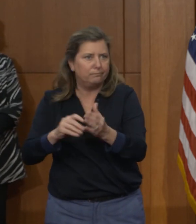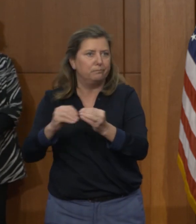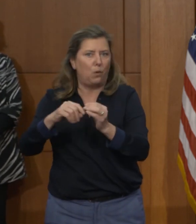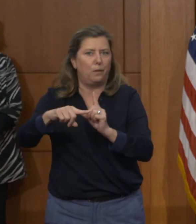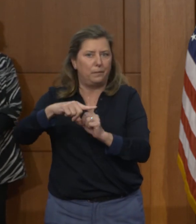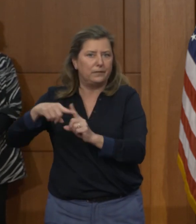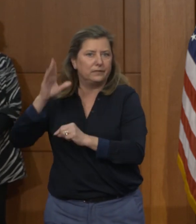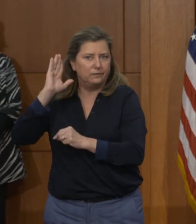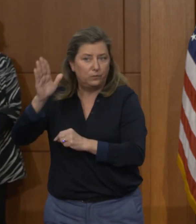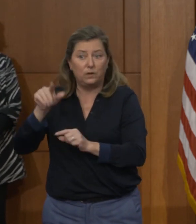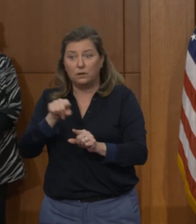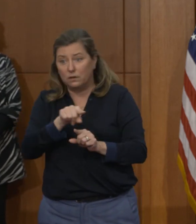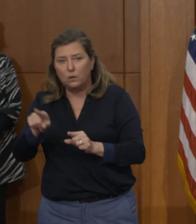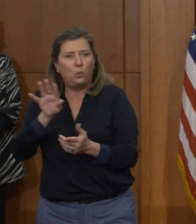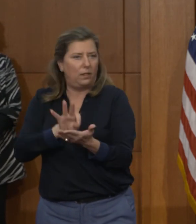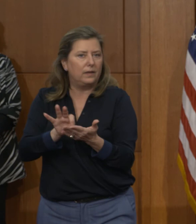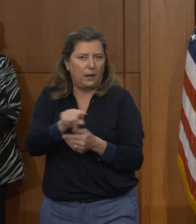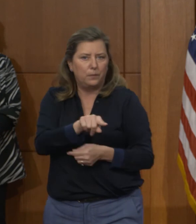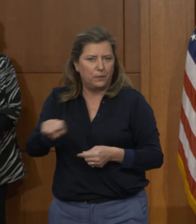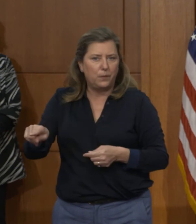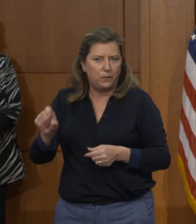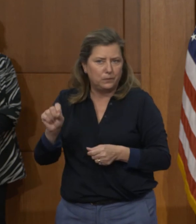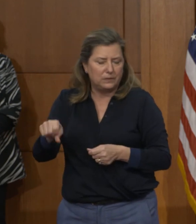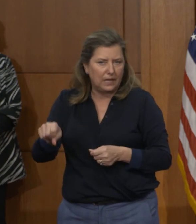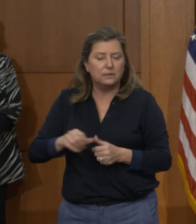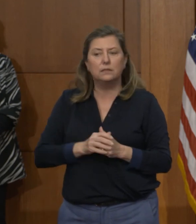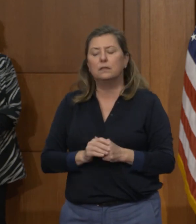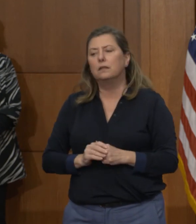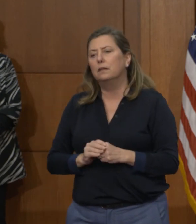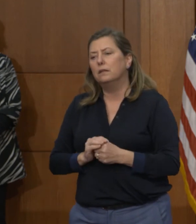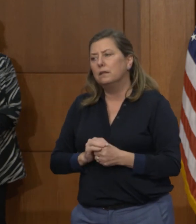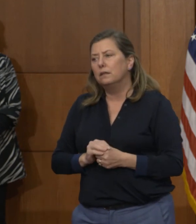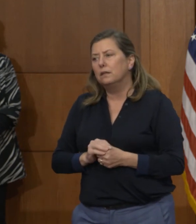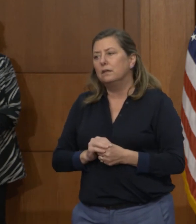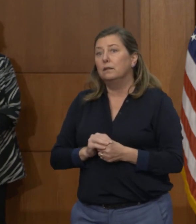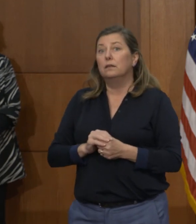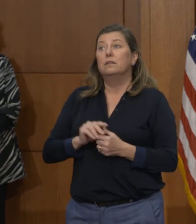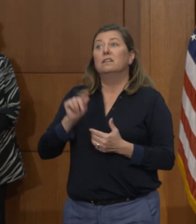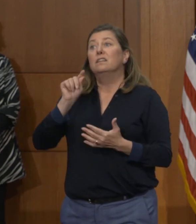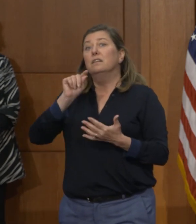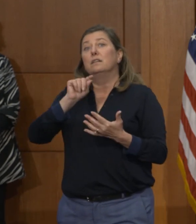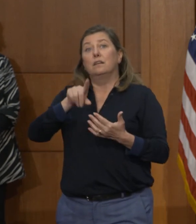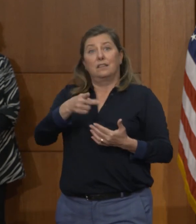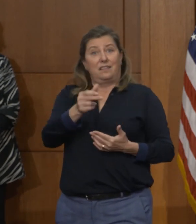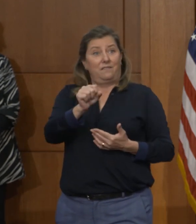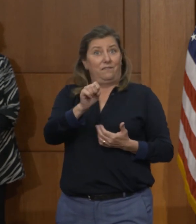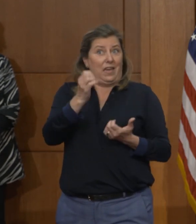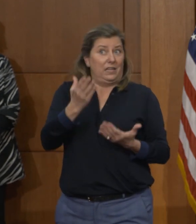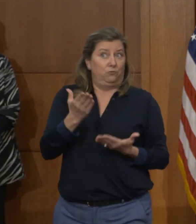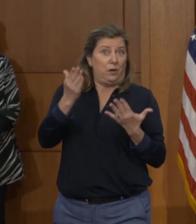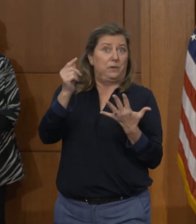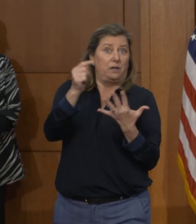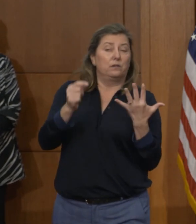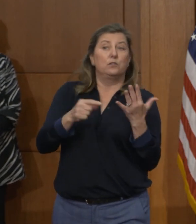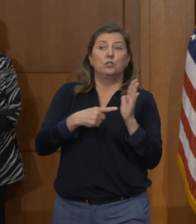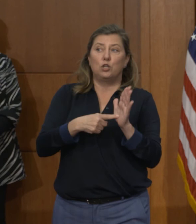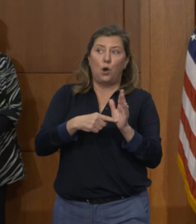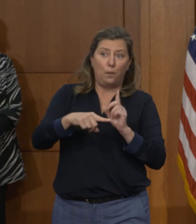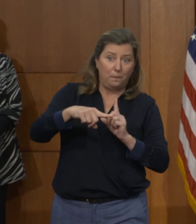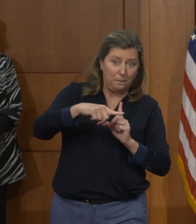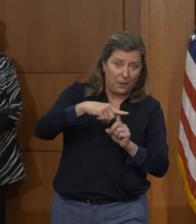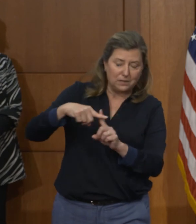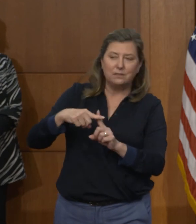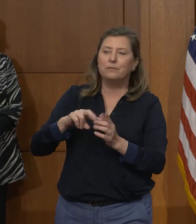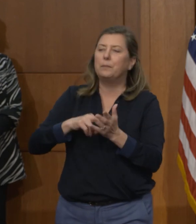cases, and those cases will be counted. I think some of the phased recommendations you saw today point to positivity, so